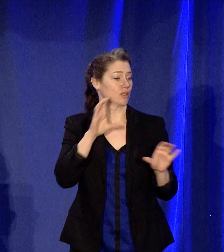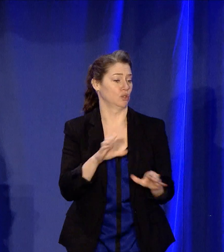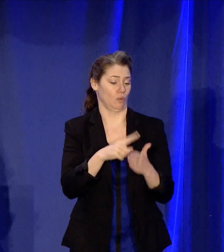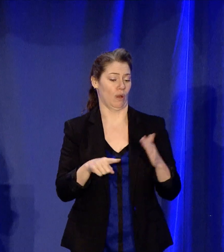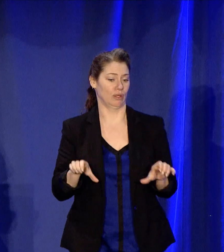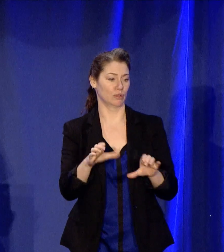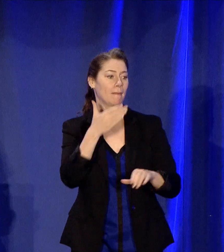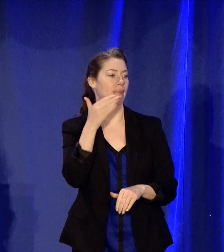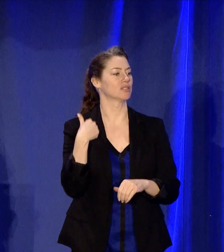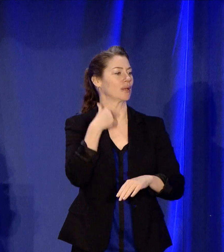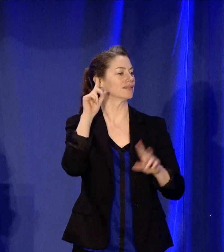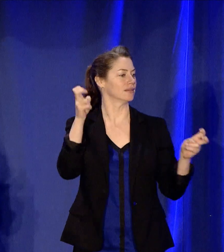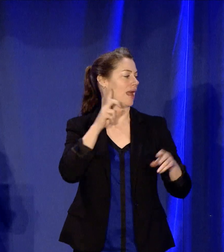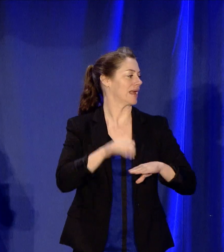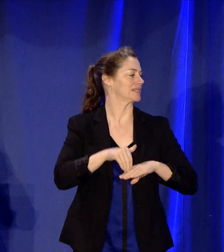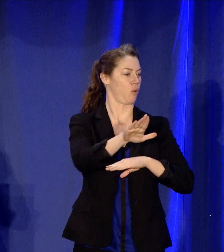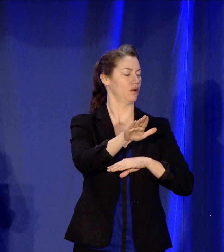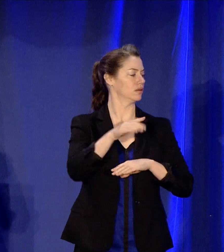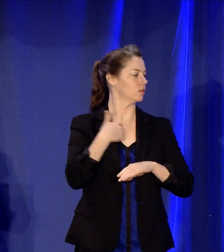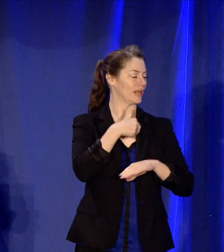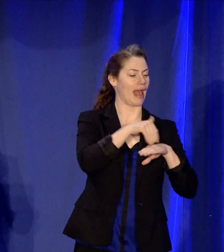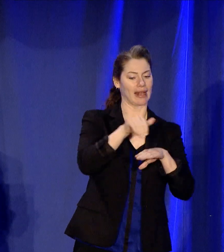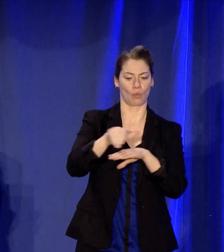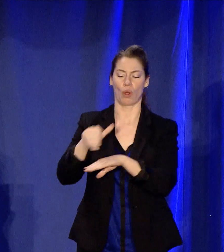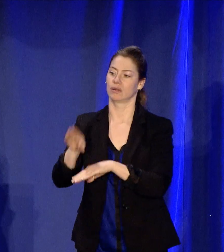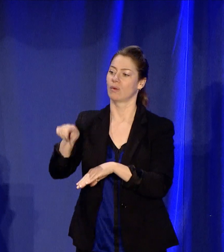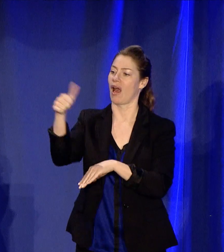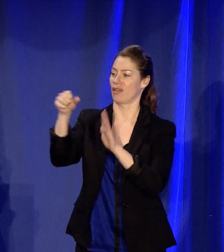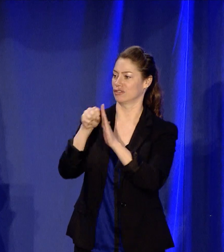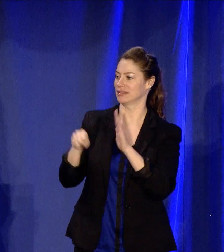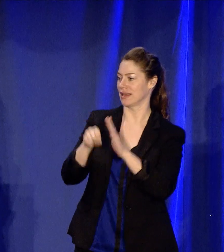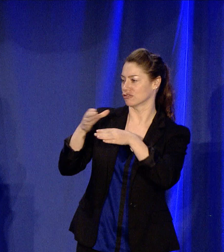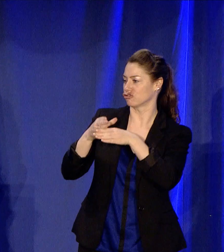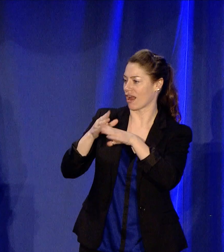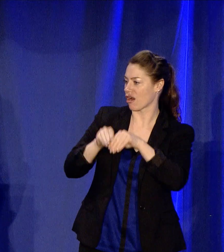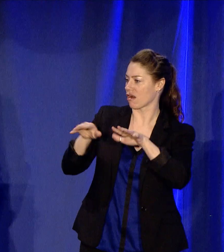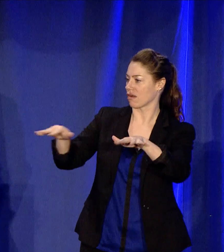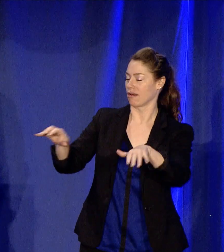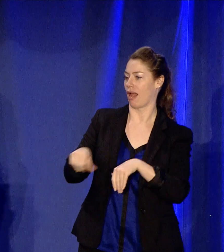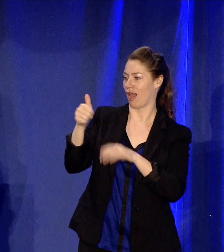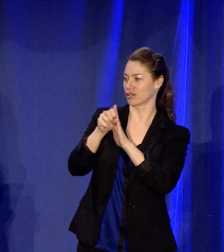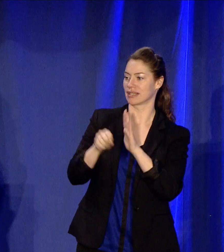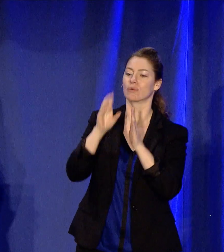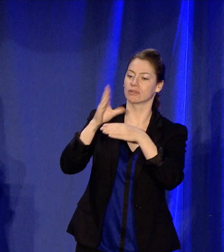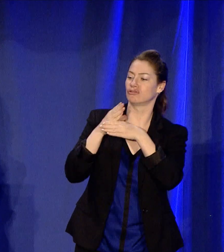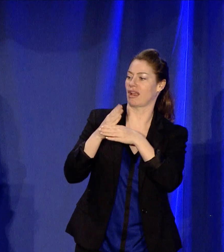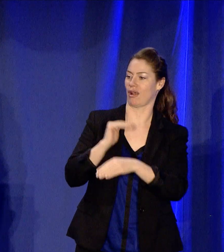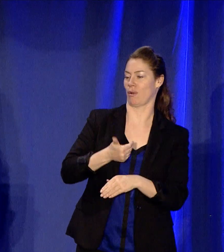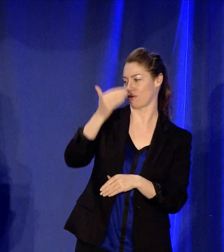are exporters. We will export to other states the know-how and the knowledge and the